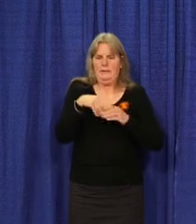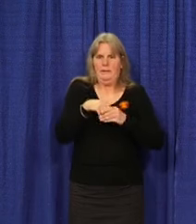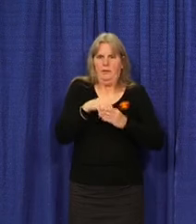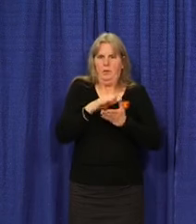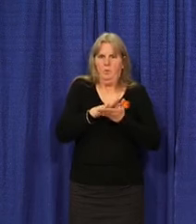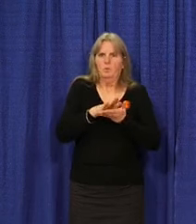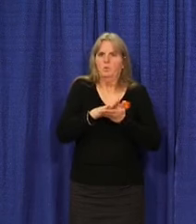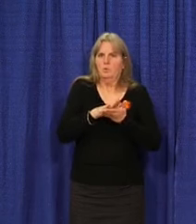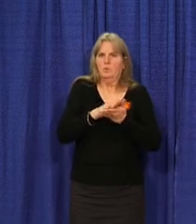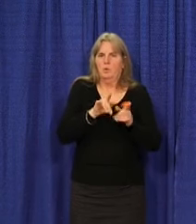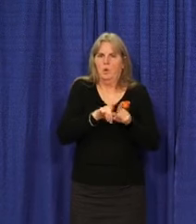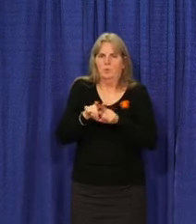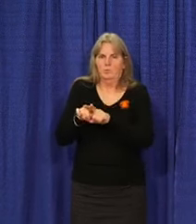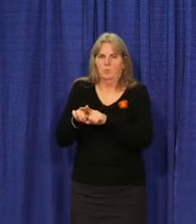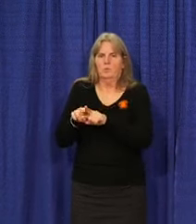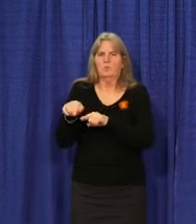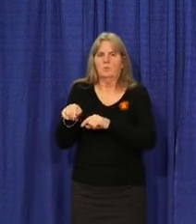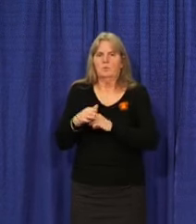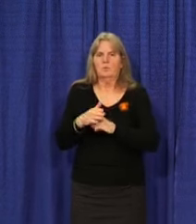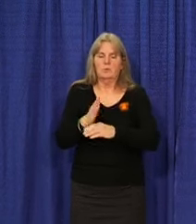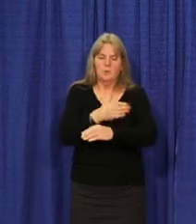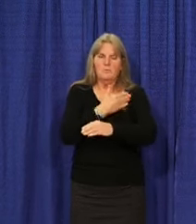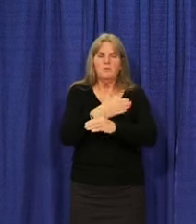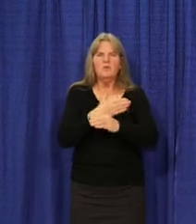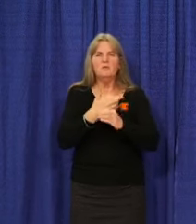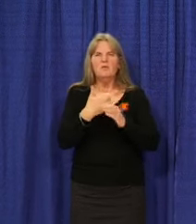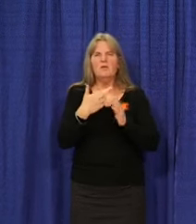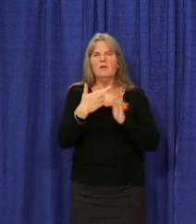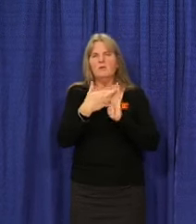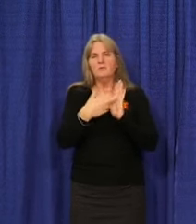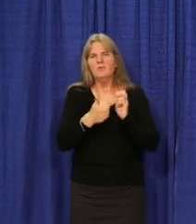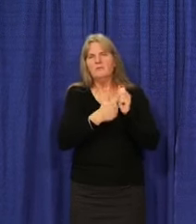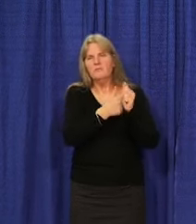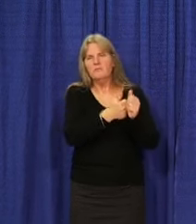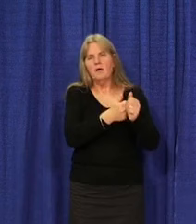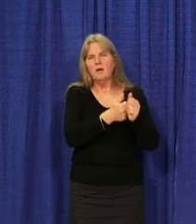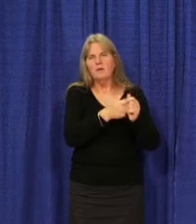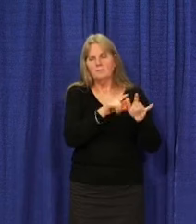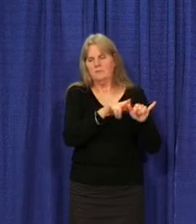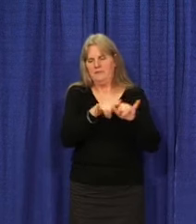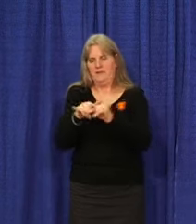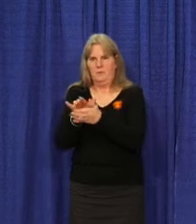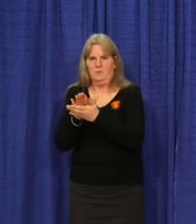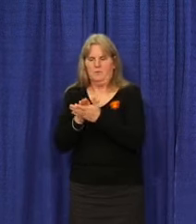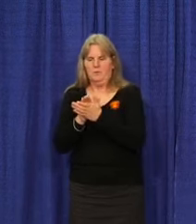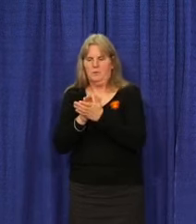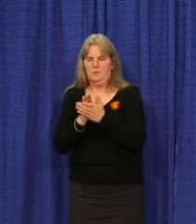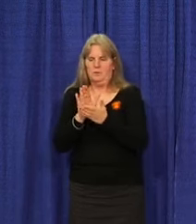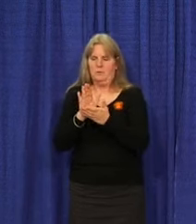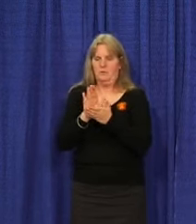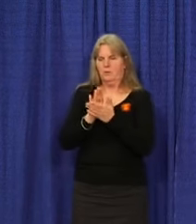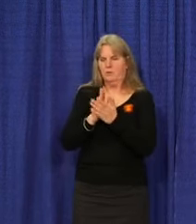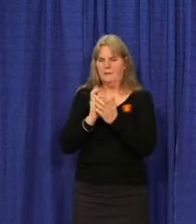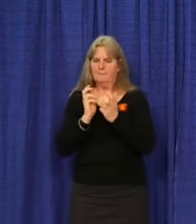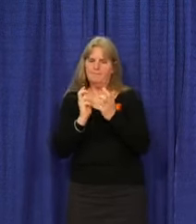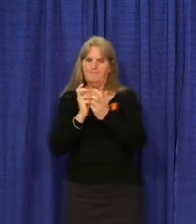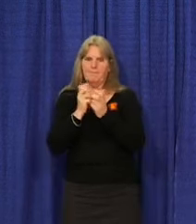well. The musical guidance. So we would expect that schools can now adapt following the